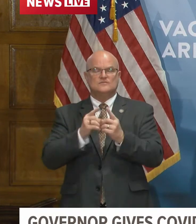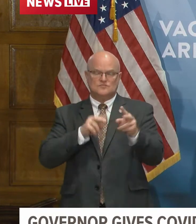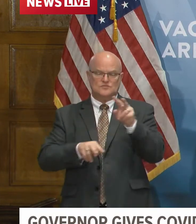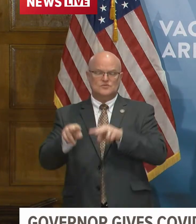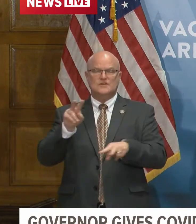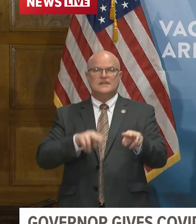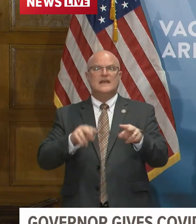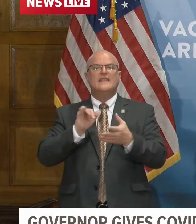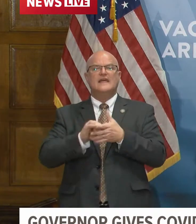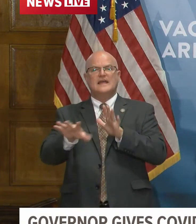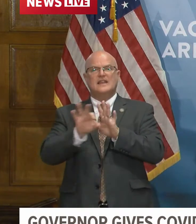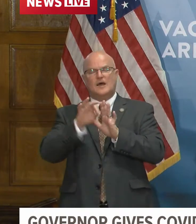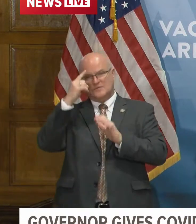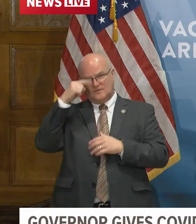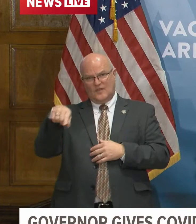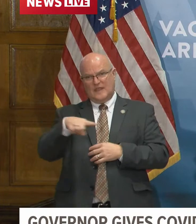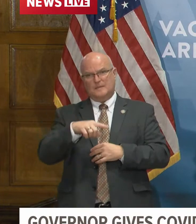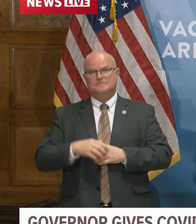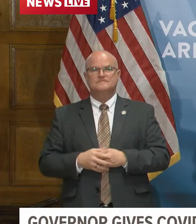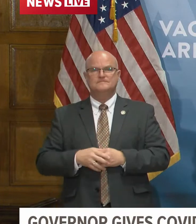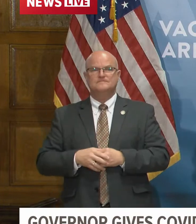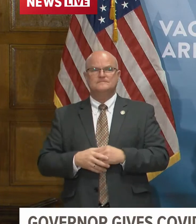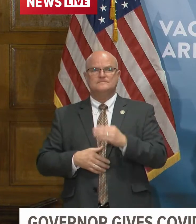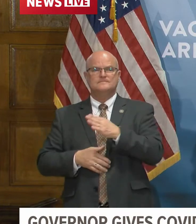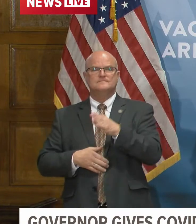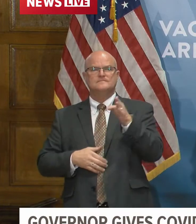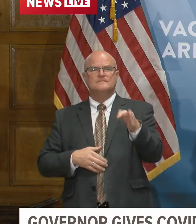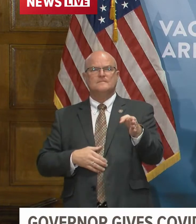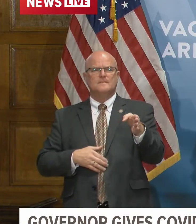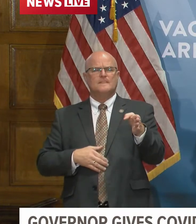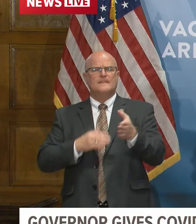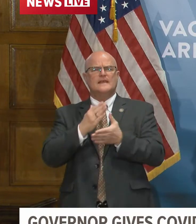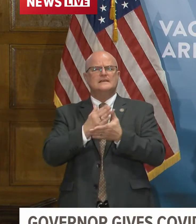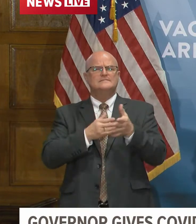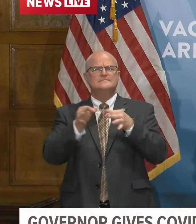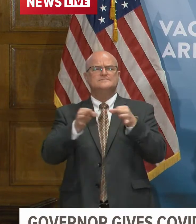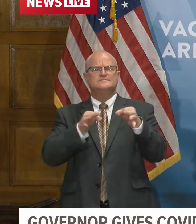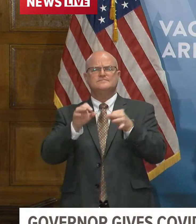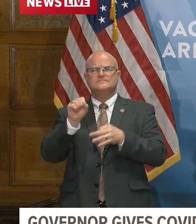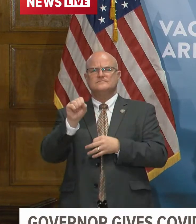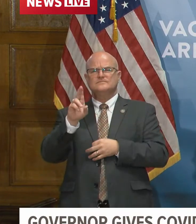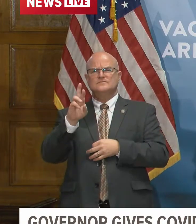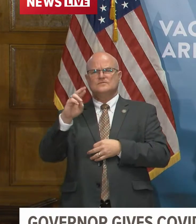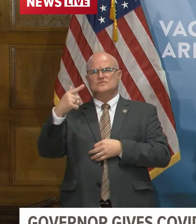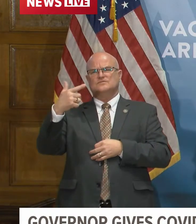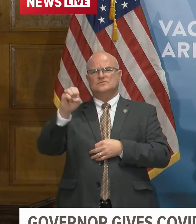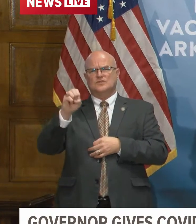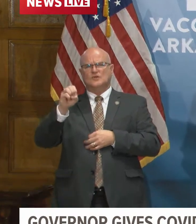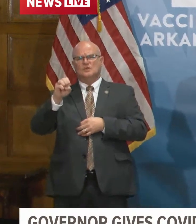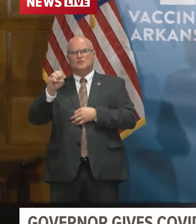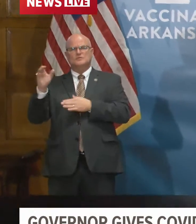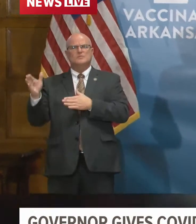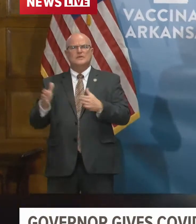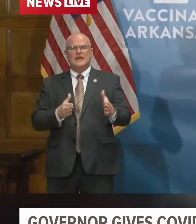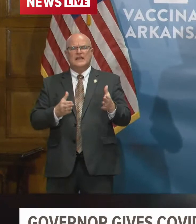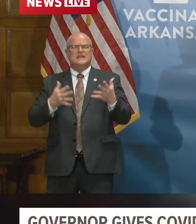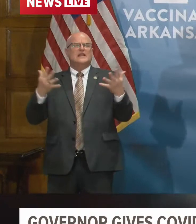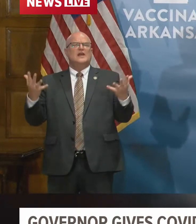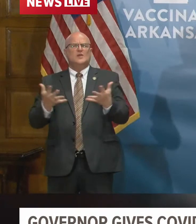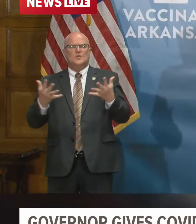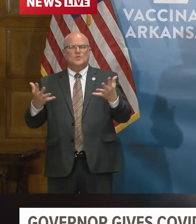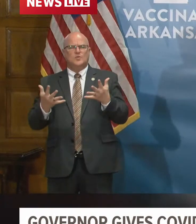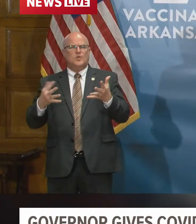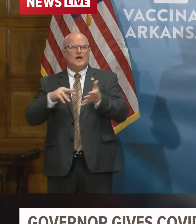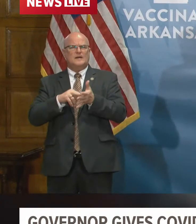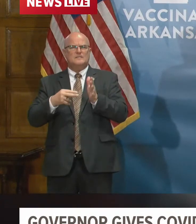look at that, and that should be an option for them. And could you explain some of the details of the surge plan and what would quantify enacting that?